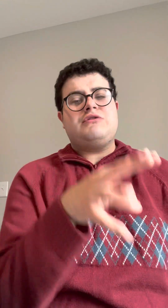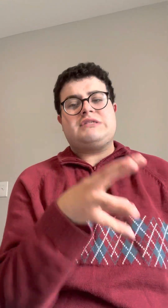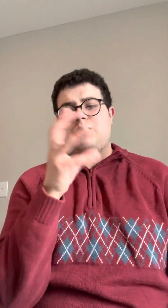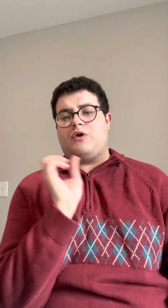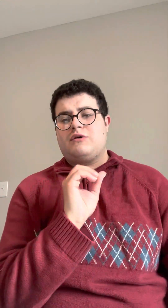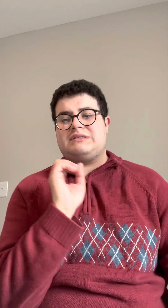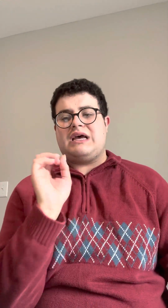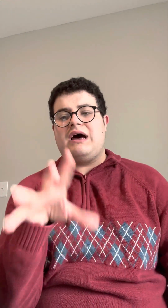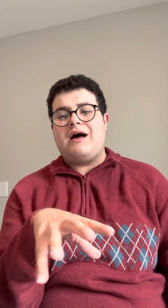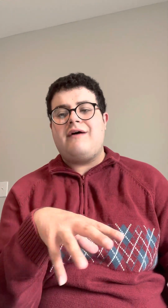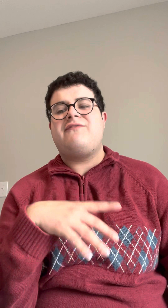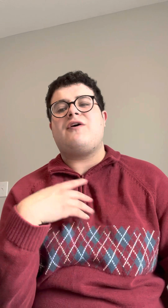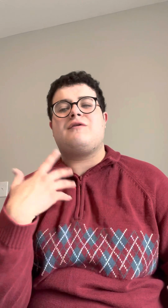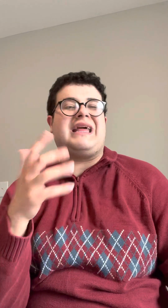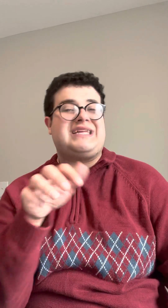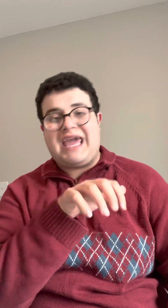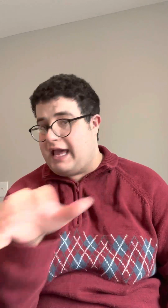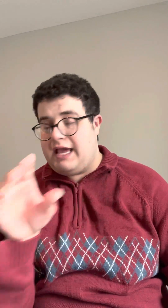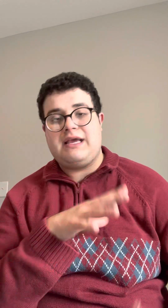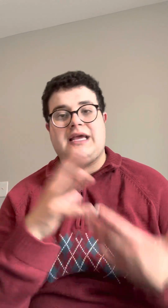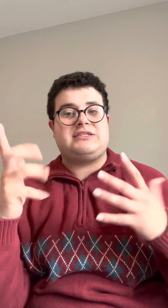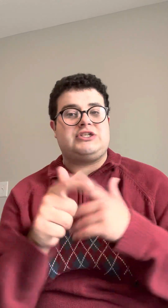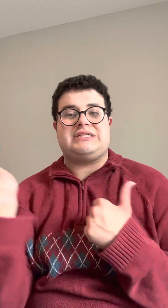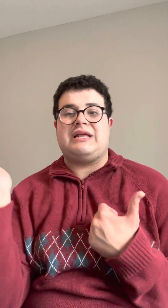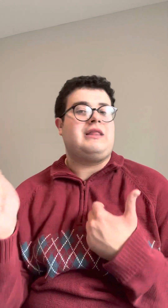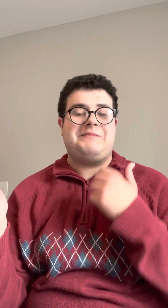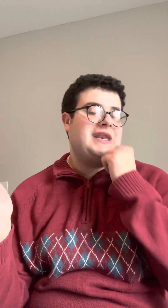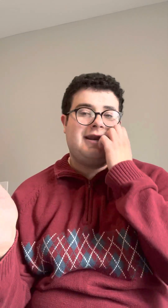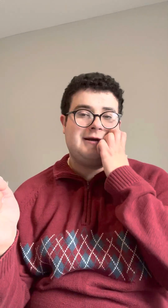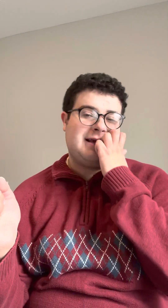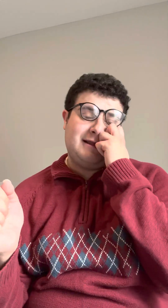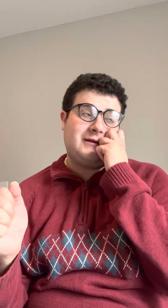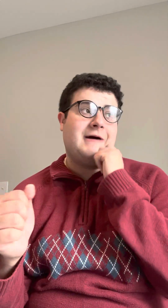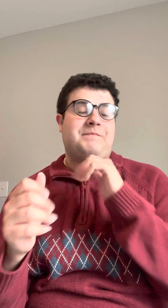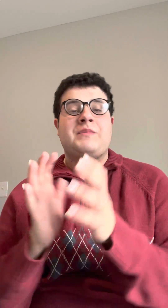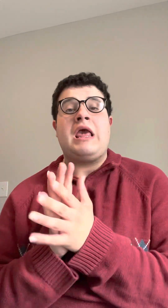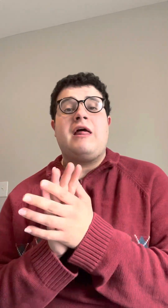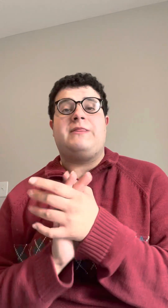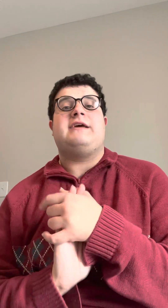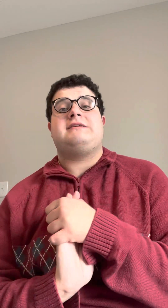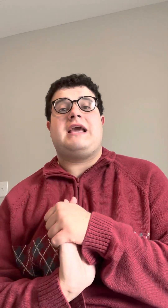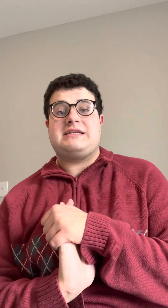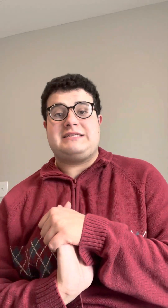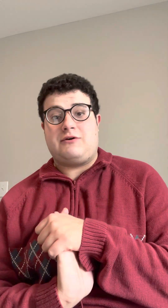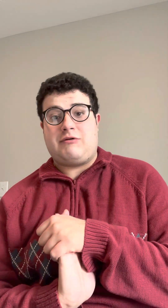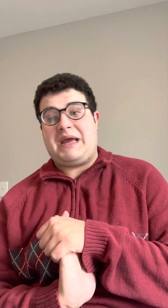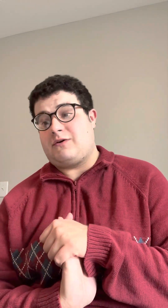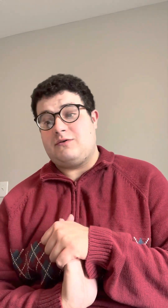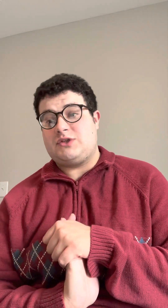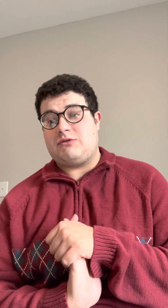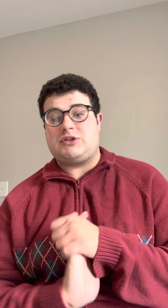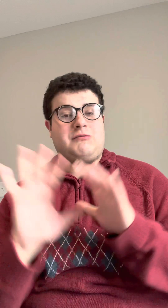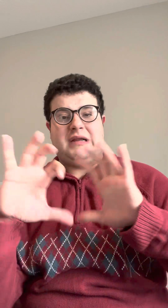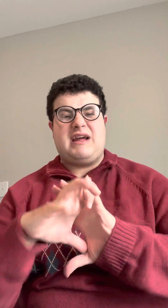the words of or like a. It's just eliminated in the ASL grammatical structure. We